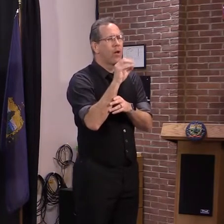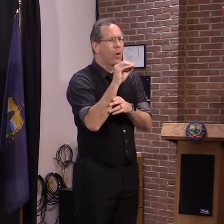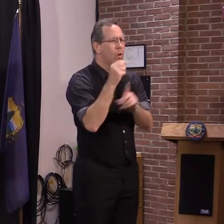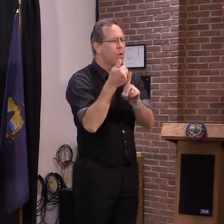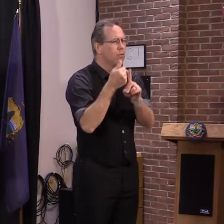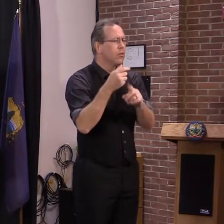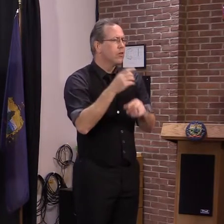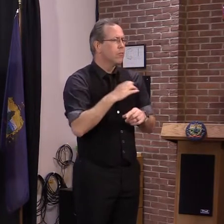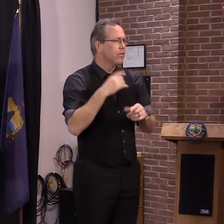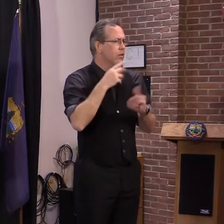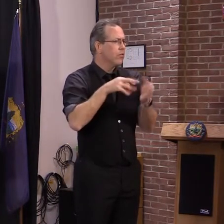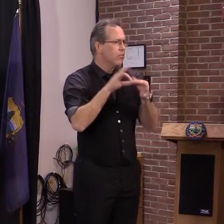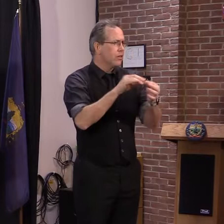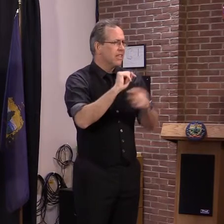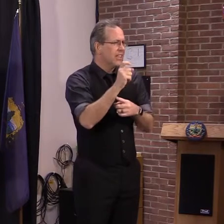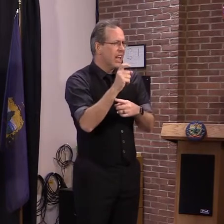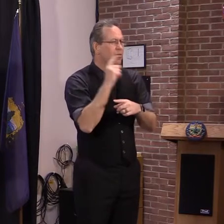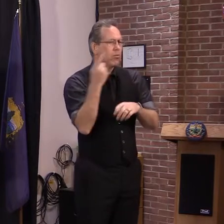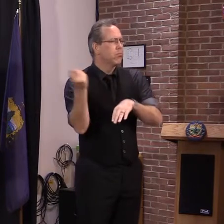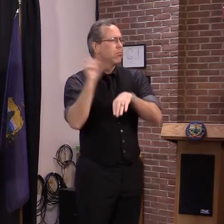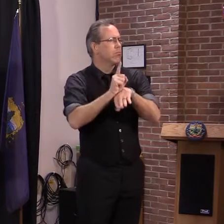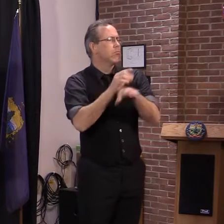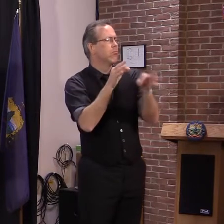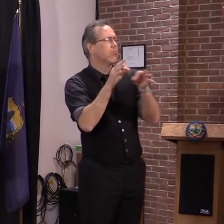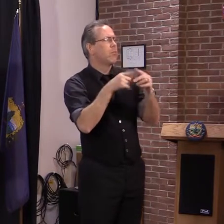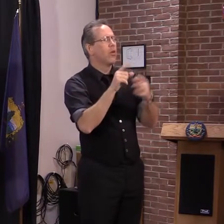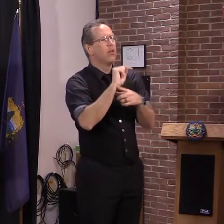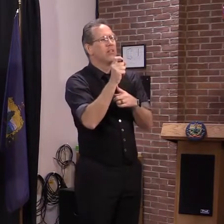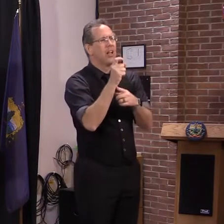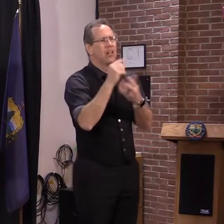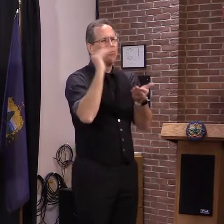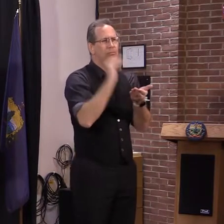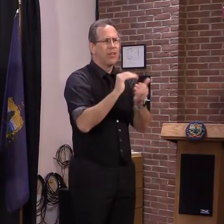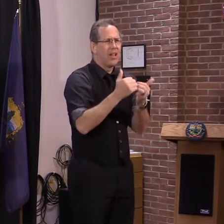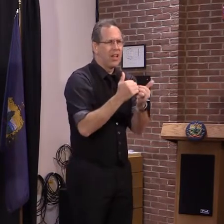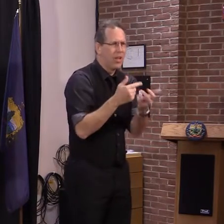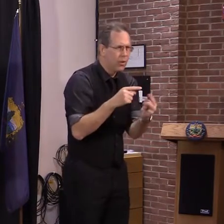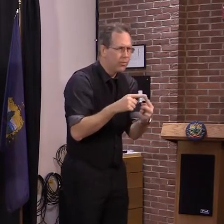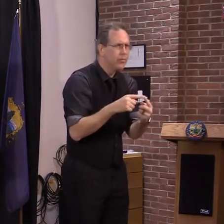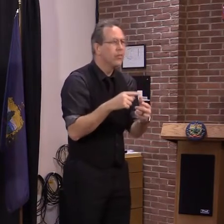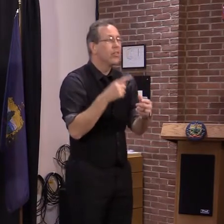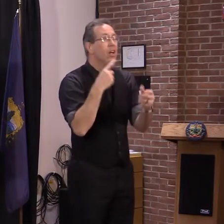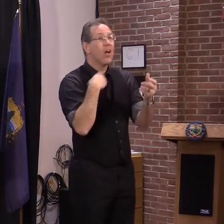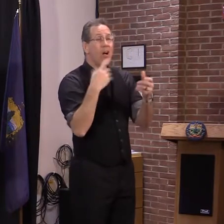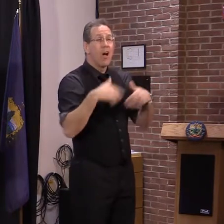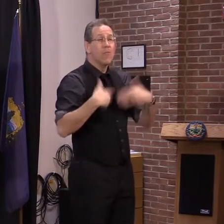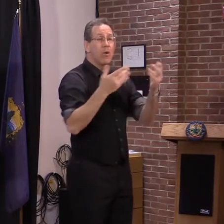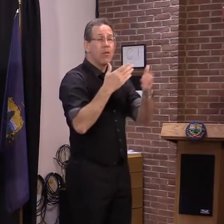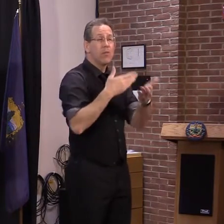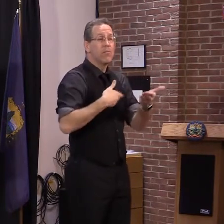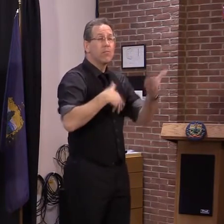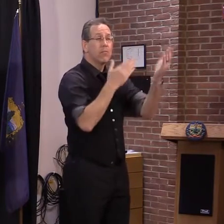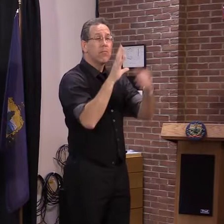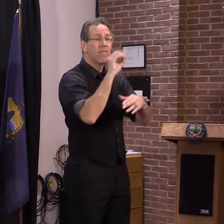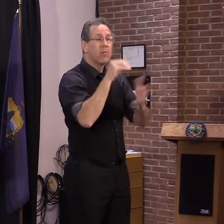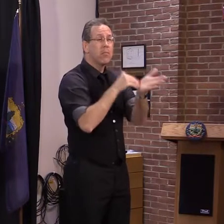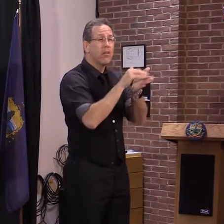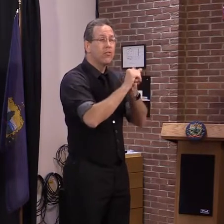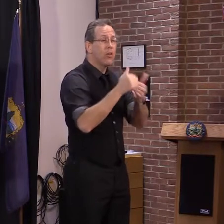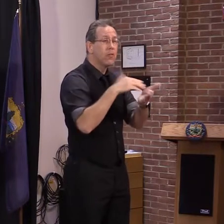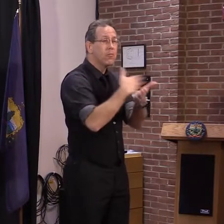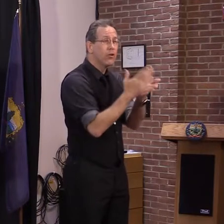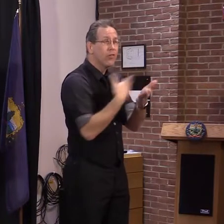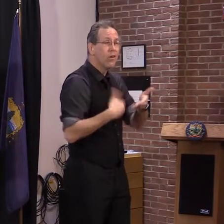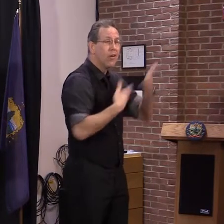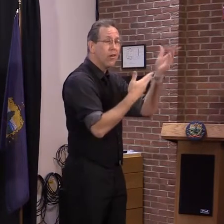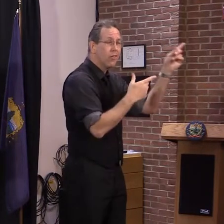initiatives included in the budget I presented to the legislature. For years, I've talked about Vermont's affordability crisis, and